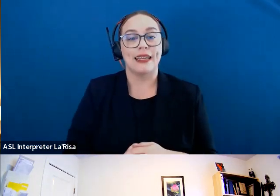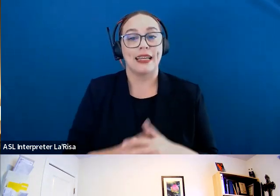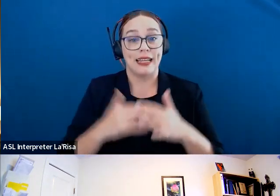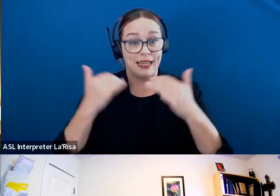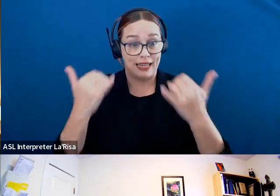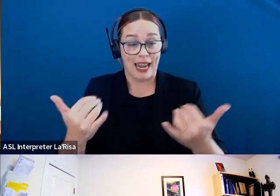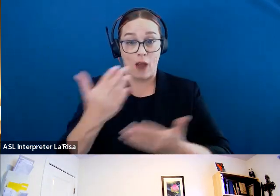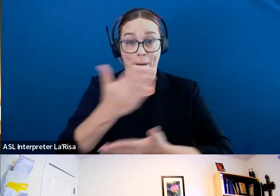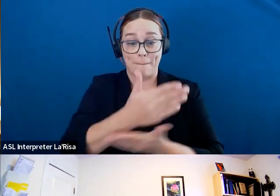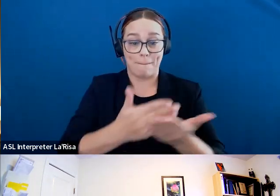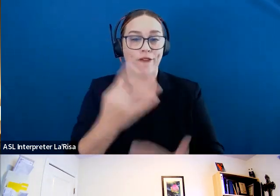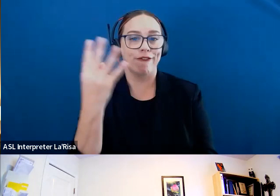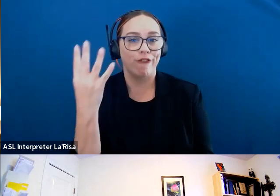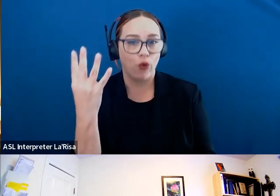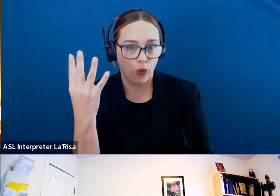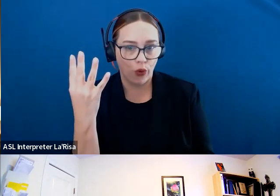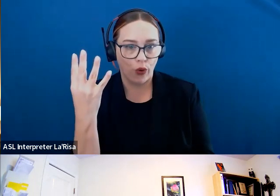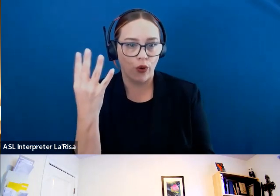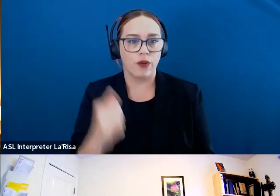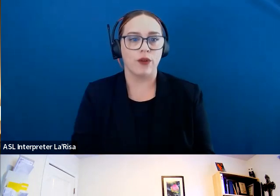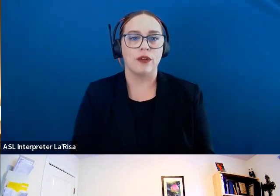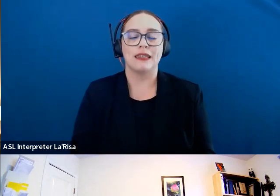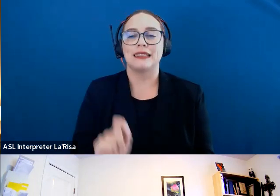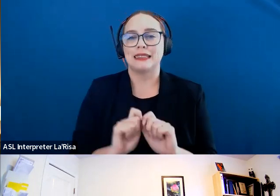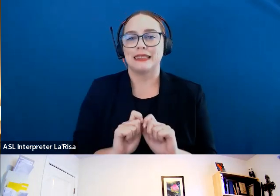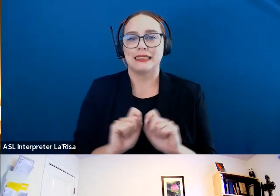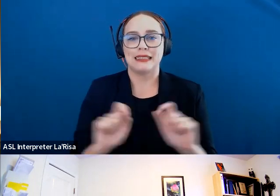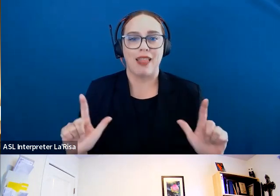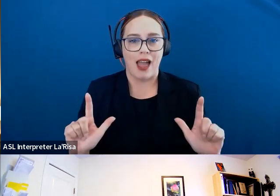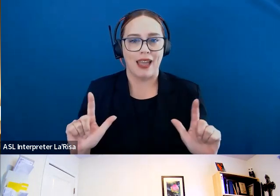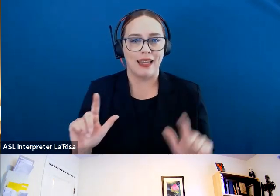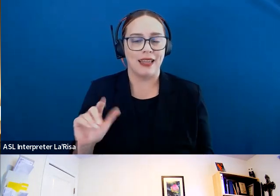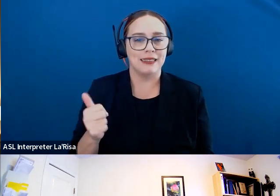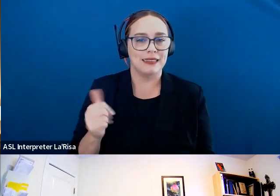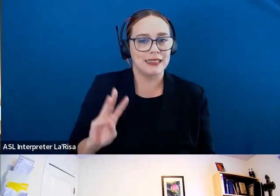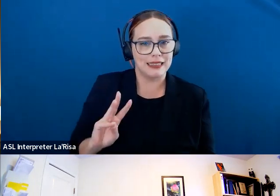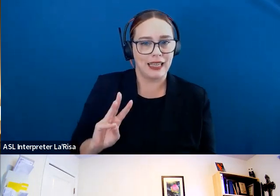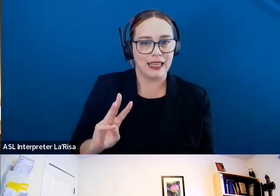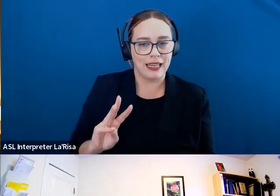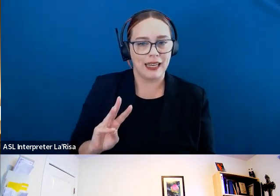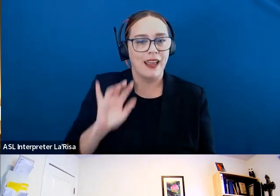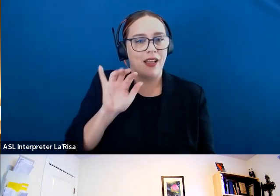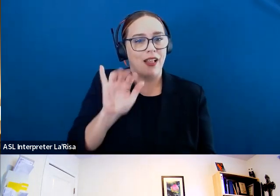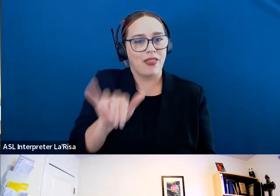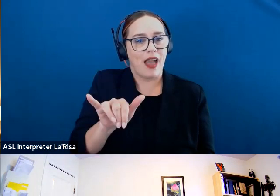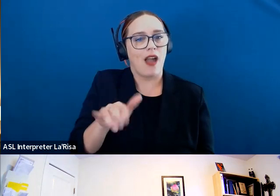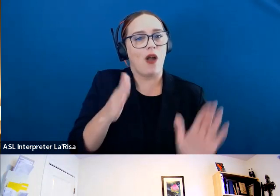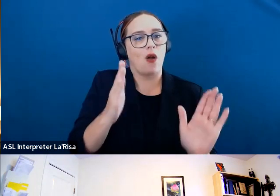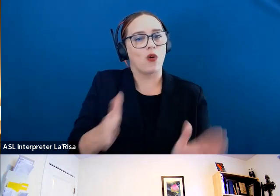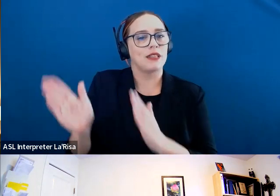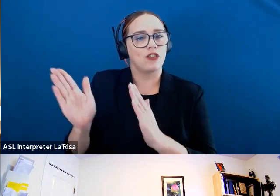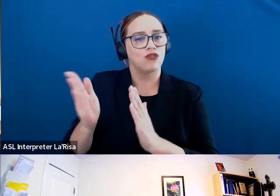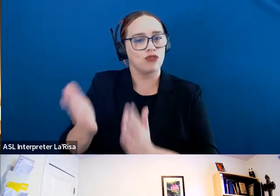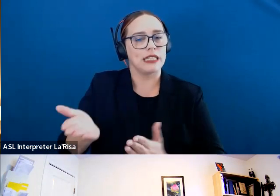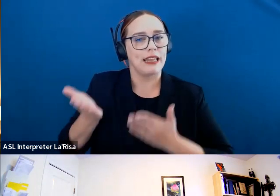part 4, and I am on slide 16. And this is talking about the organizational delivery of employment services.